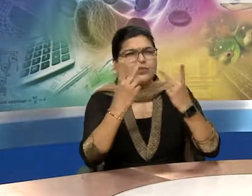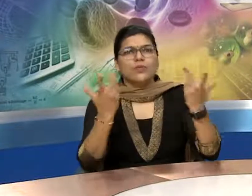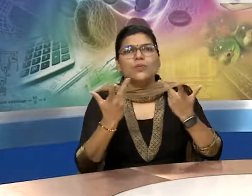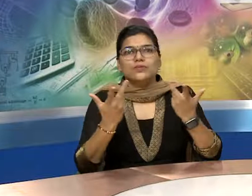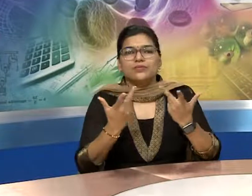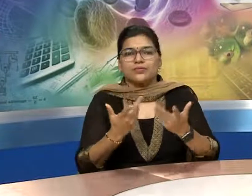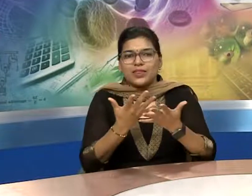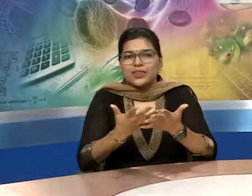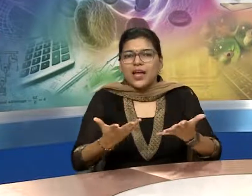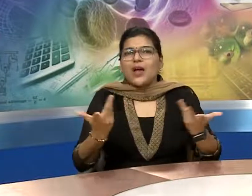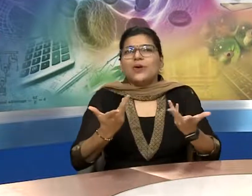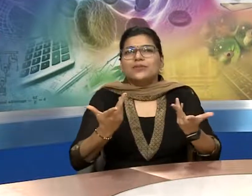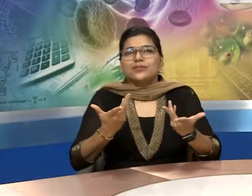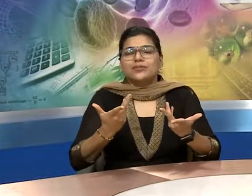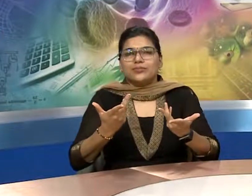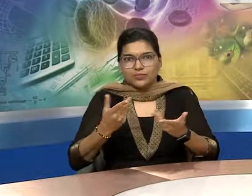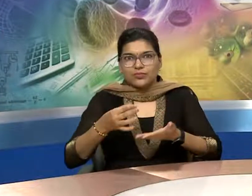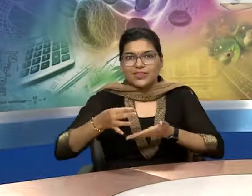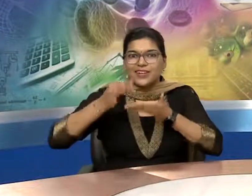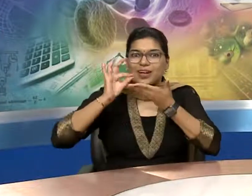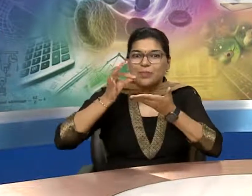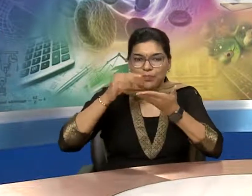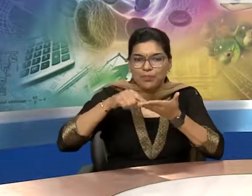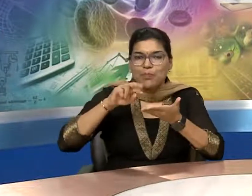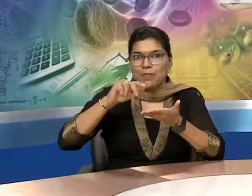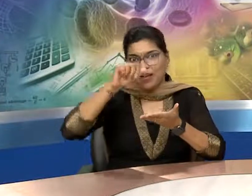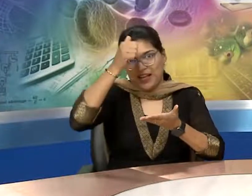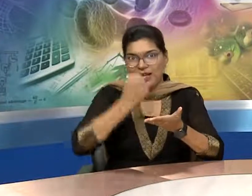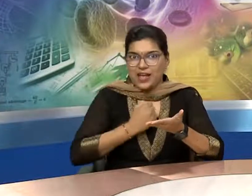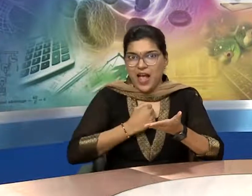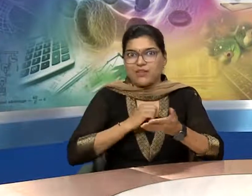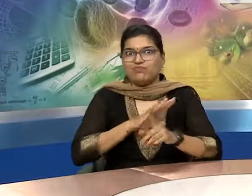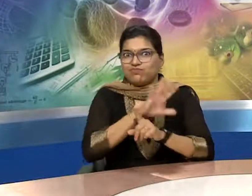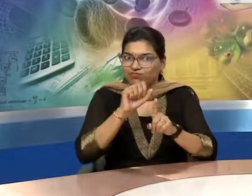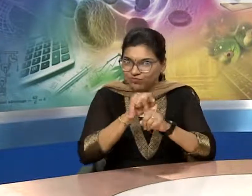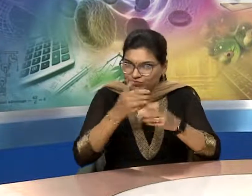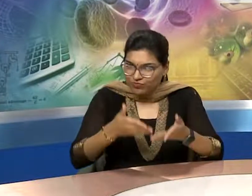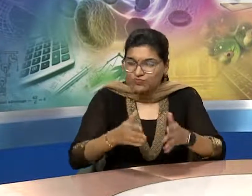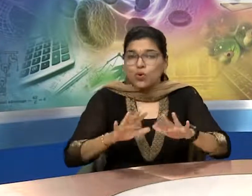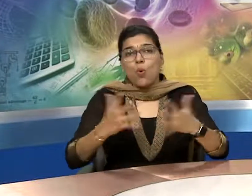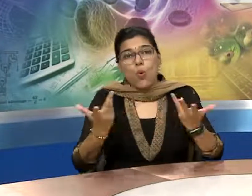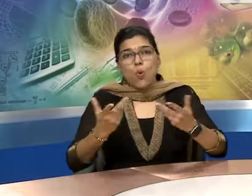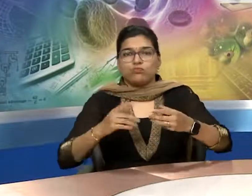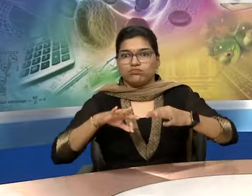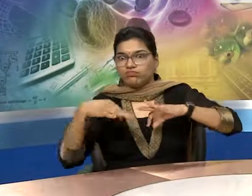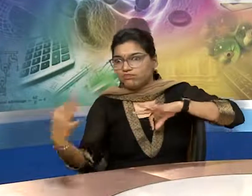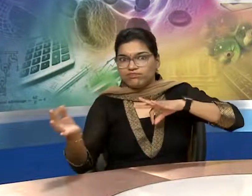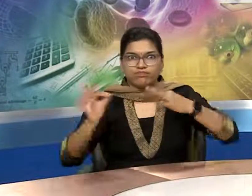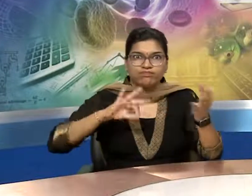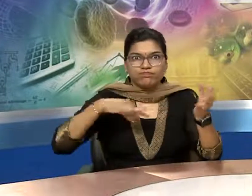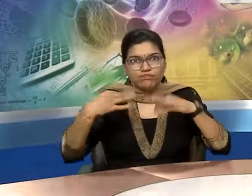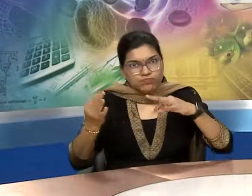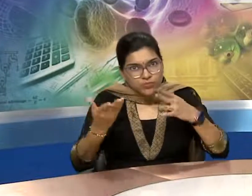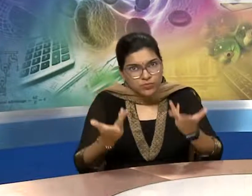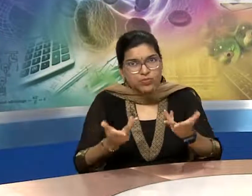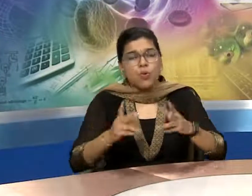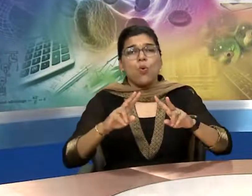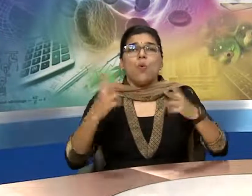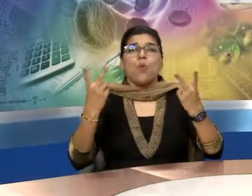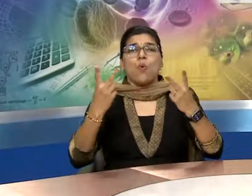Heritage is our cultural habits which are transferred from